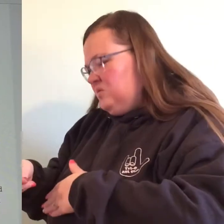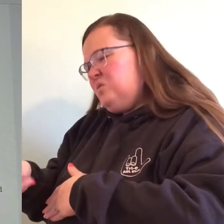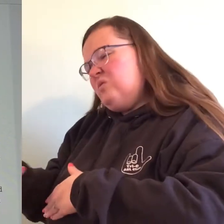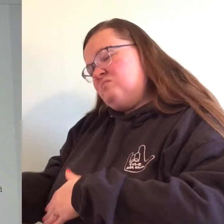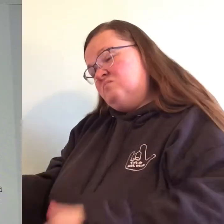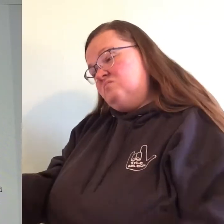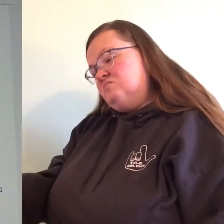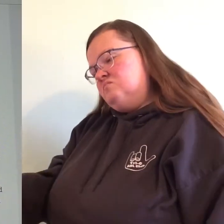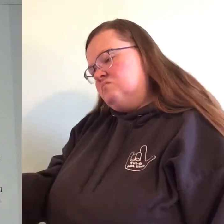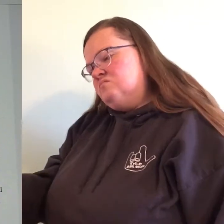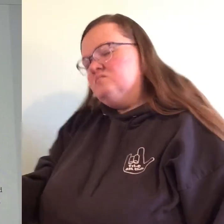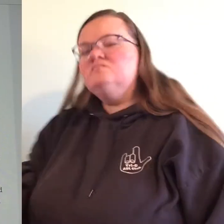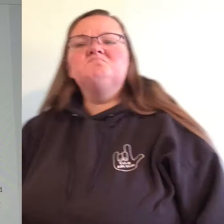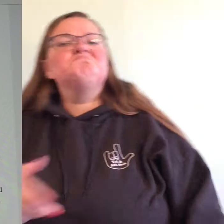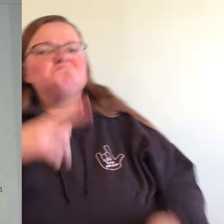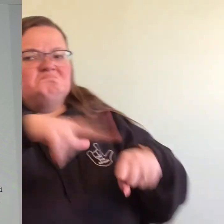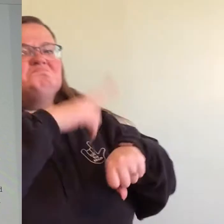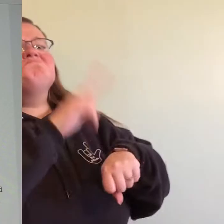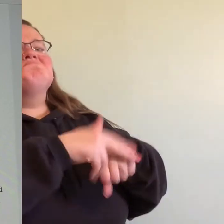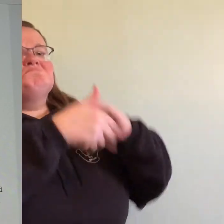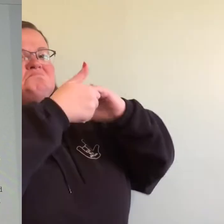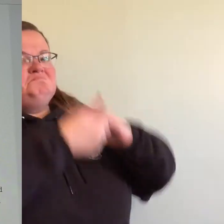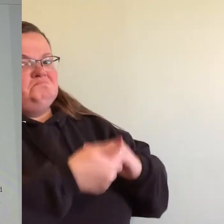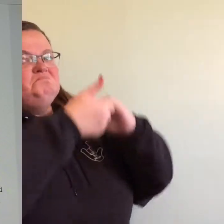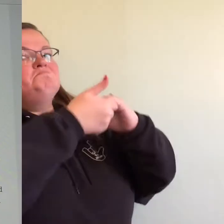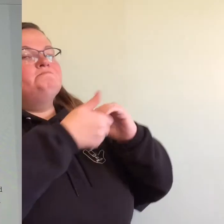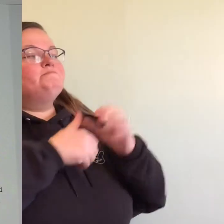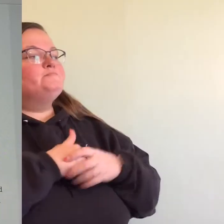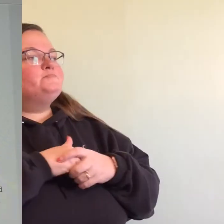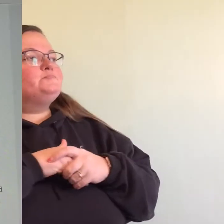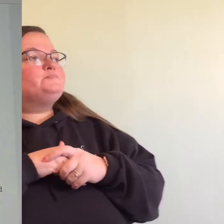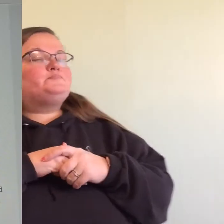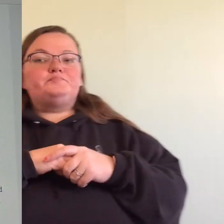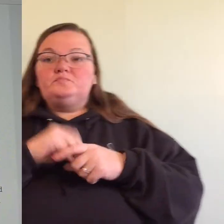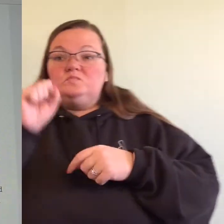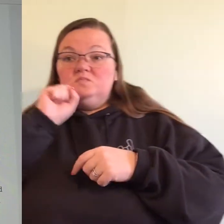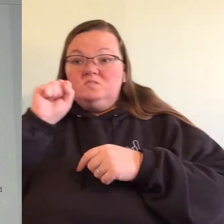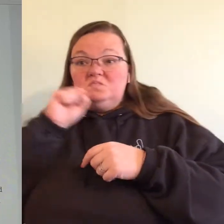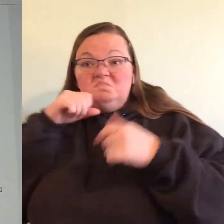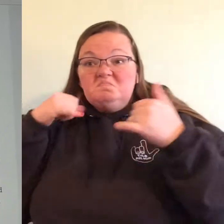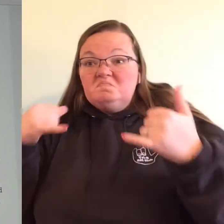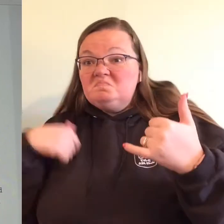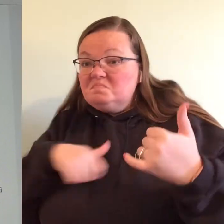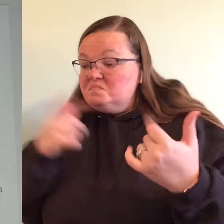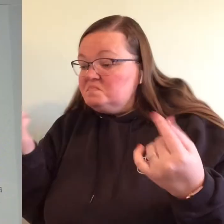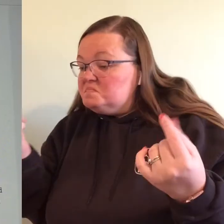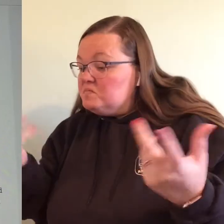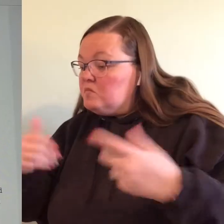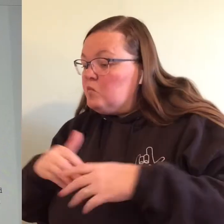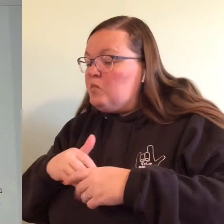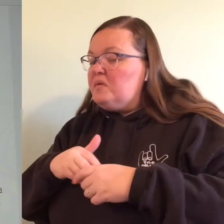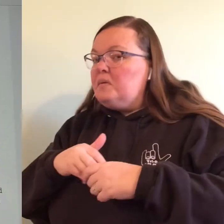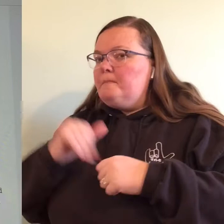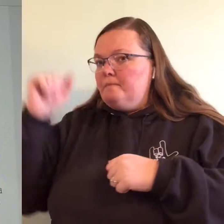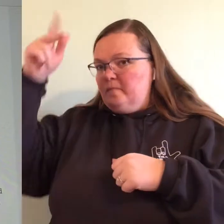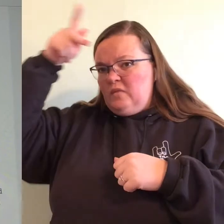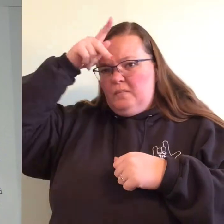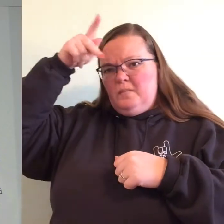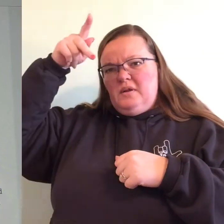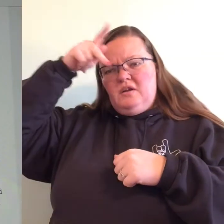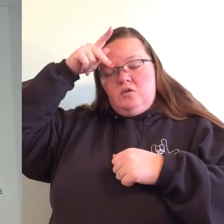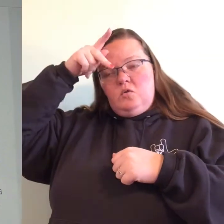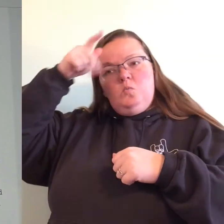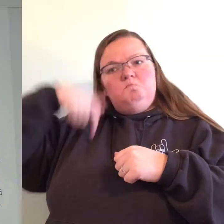shake hands?" "Of course," said Lucy, and did. "And now," said Susan, "what do we do next?" "Do," said